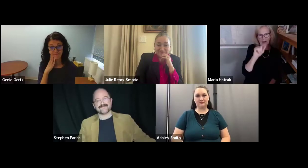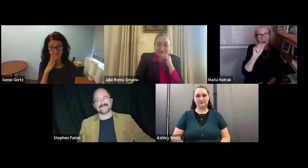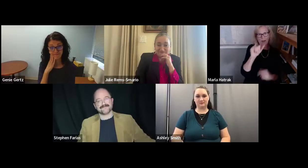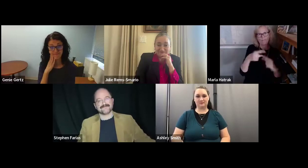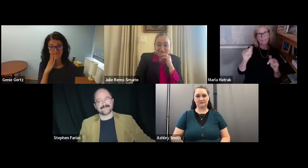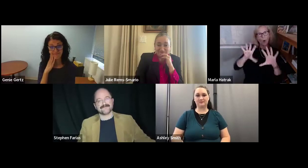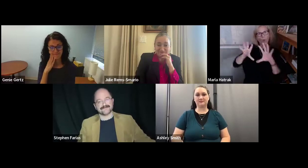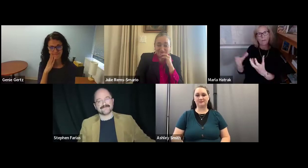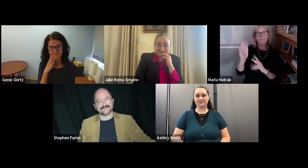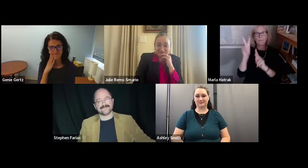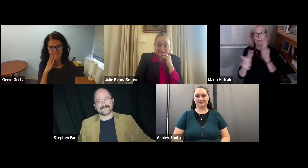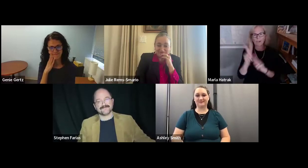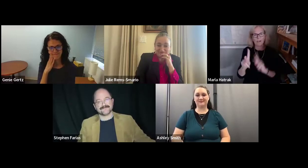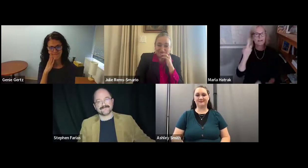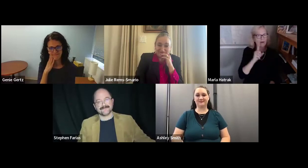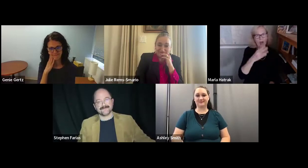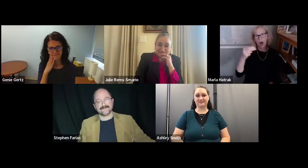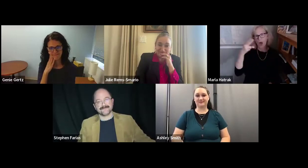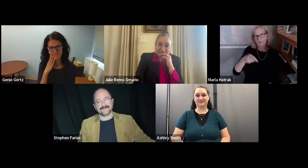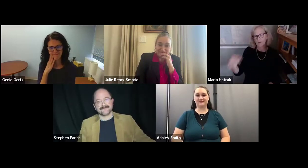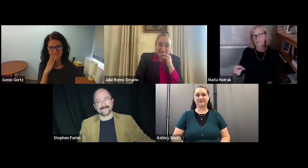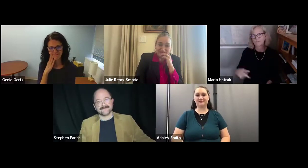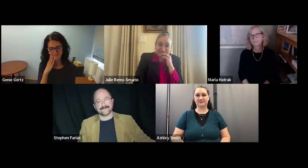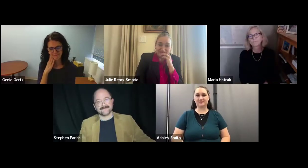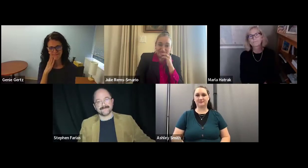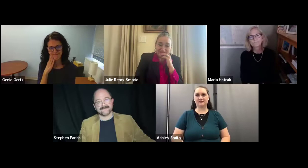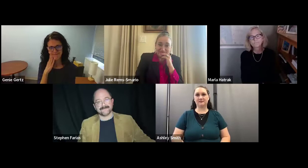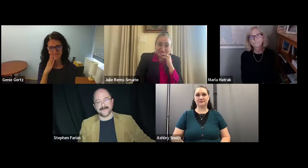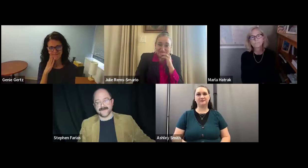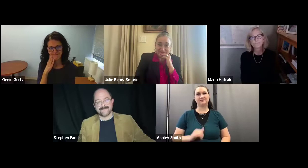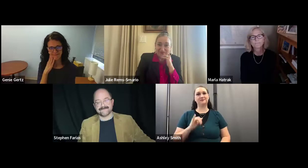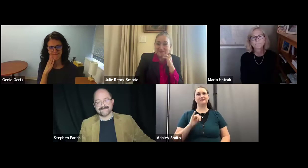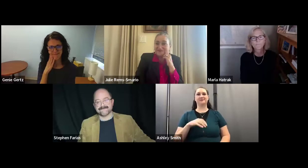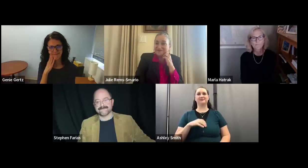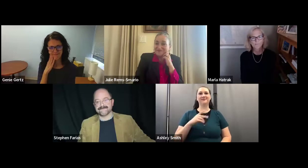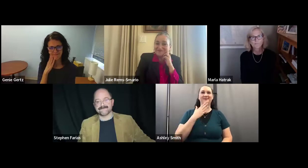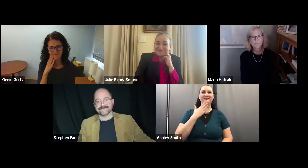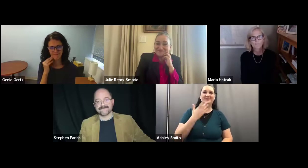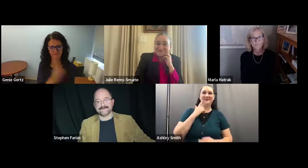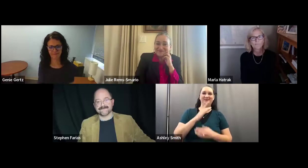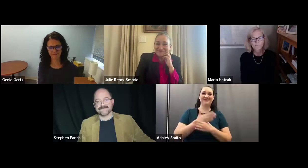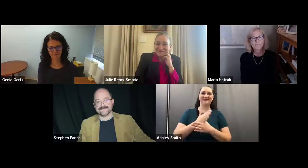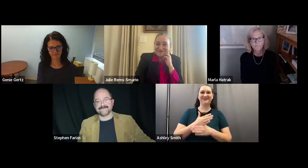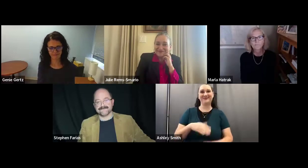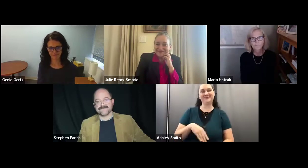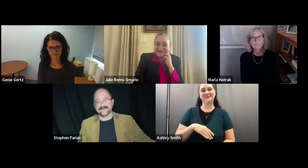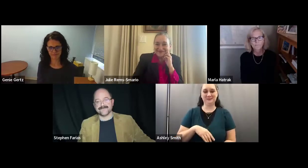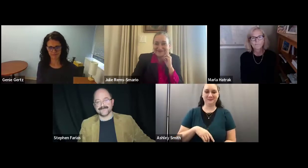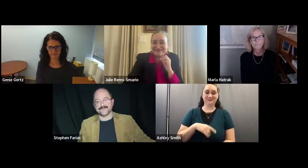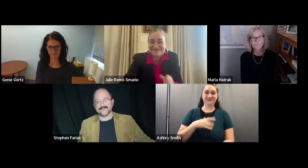everyone. And we are taking that away from a group of people, whether they are deaf or hard of hearing. Thank you so much for